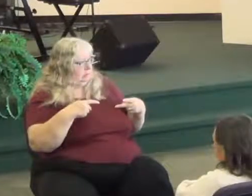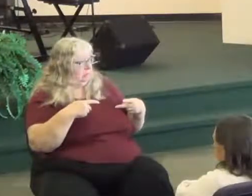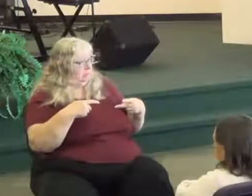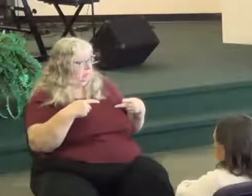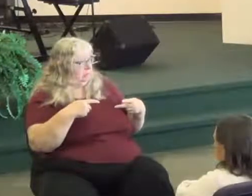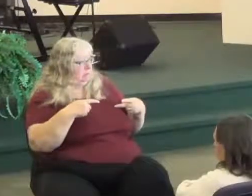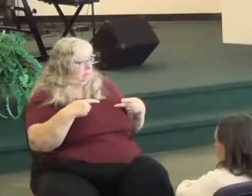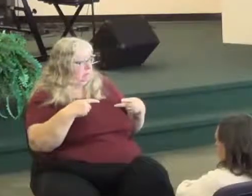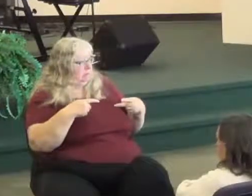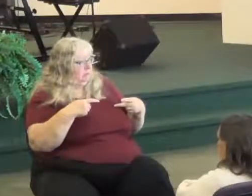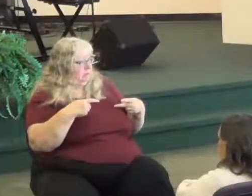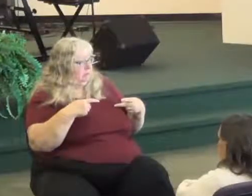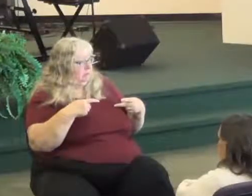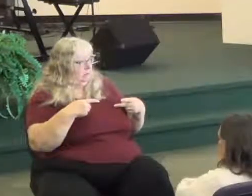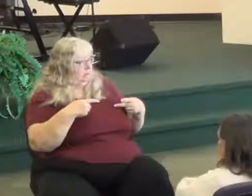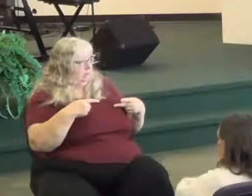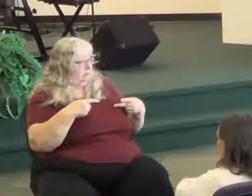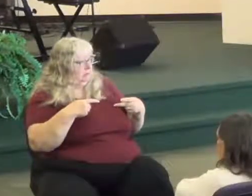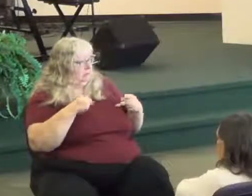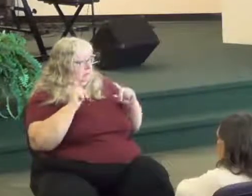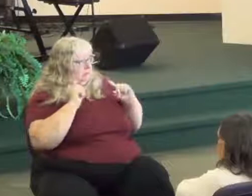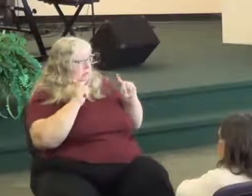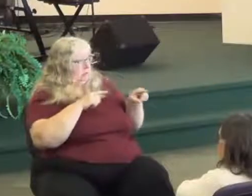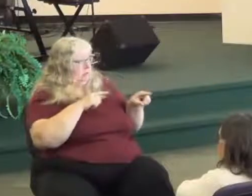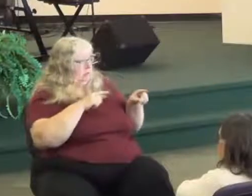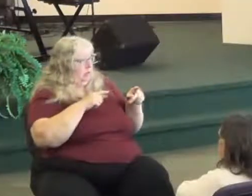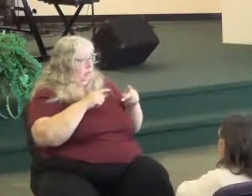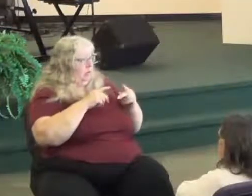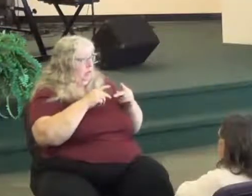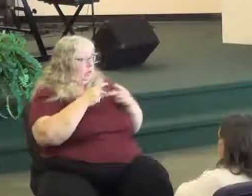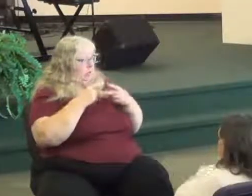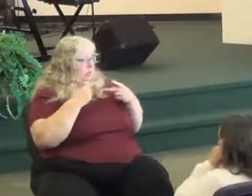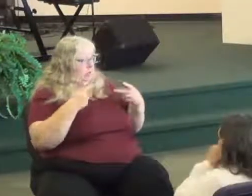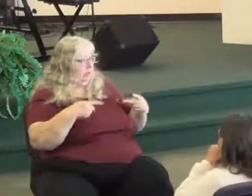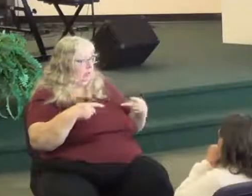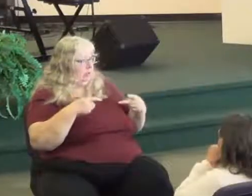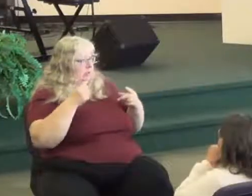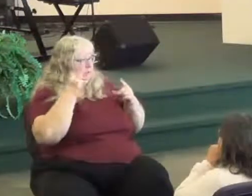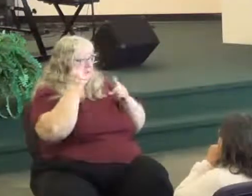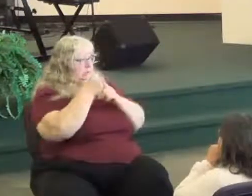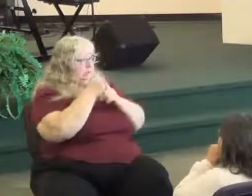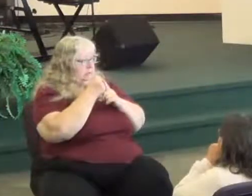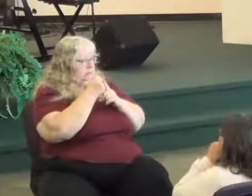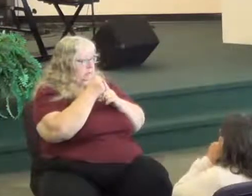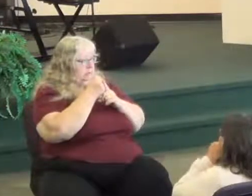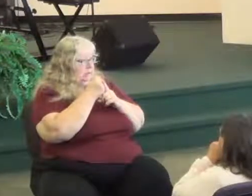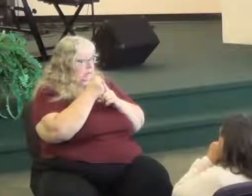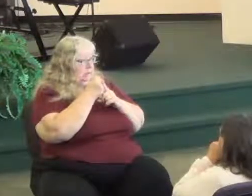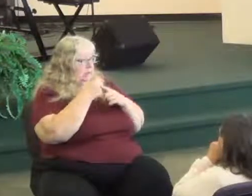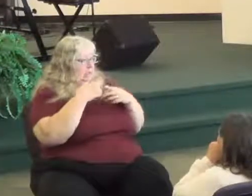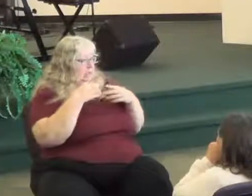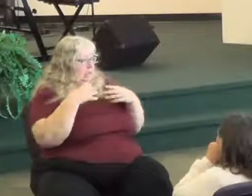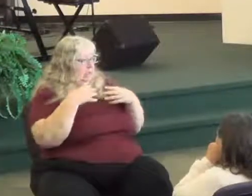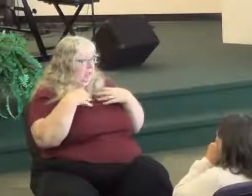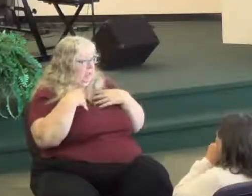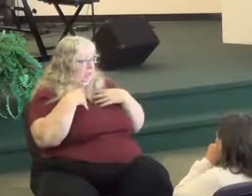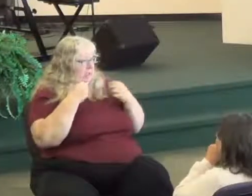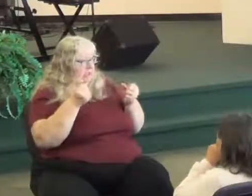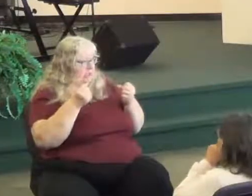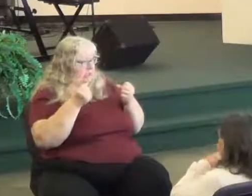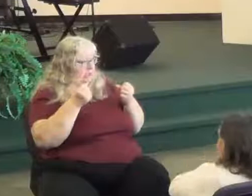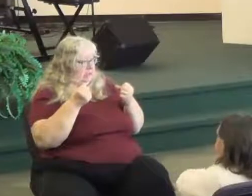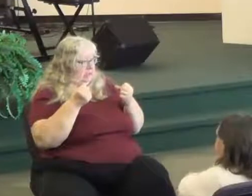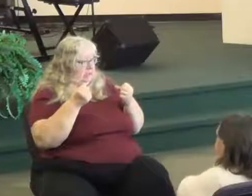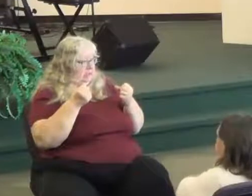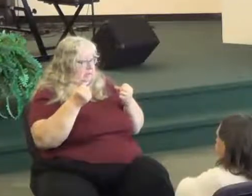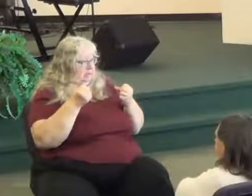look at it. So they go, they're going to the priest. And all of a sudden, your fingers are restored. Your